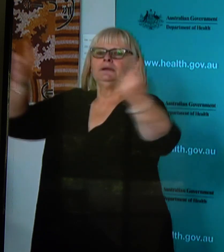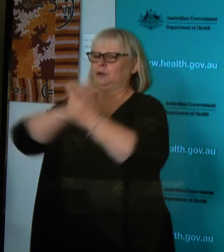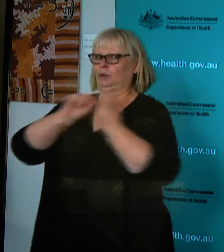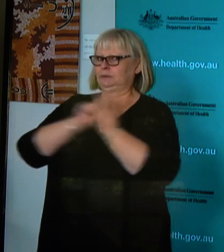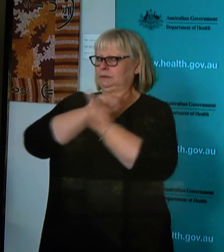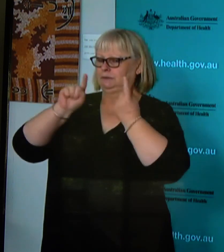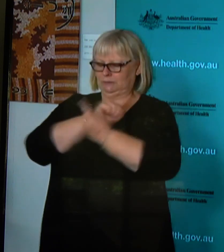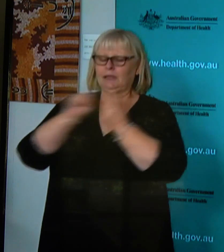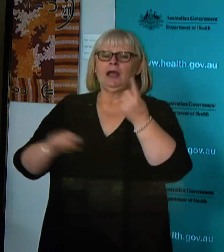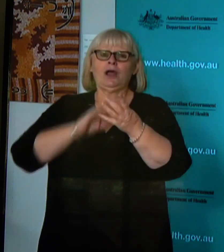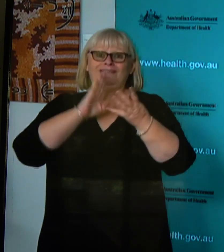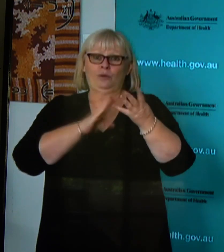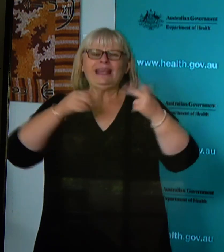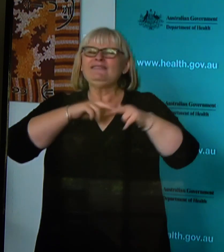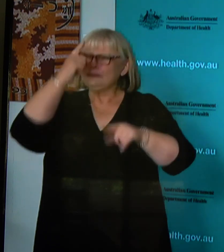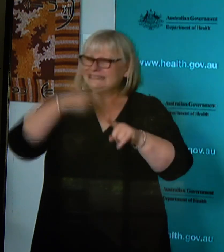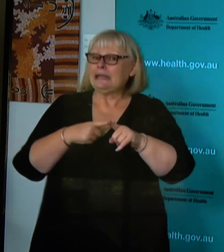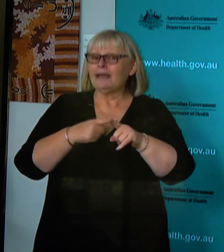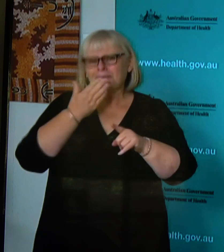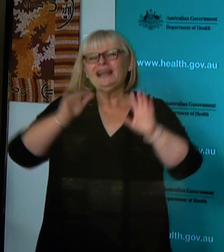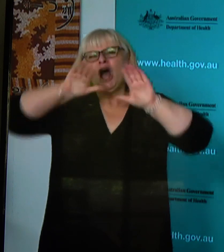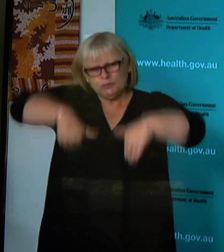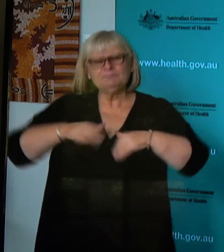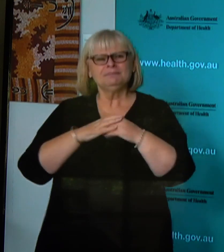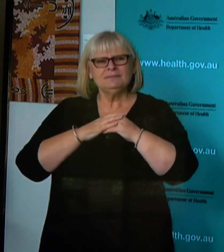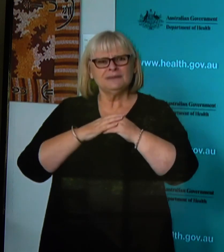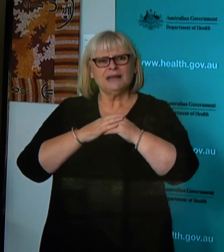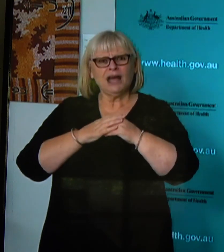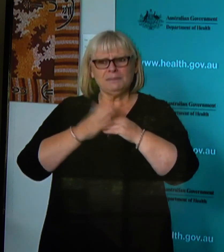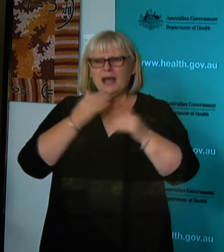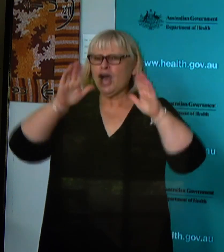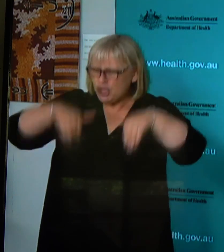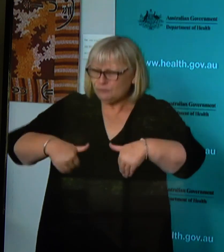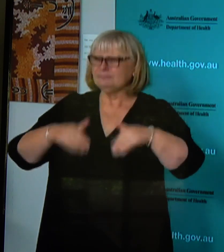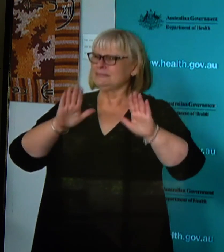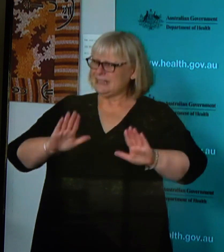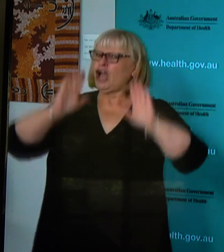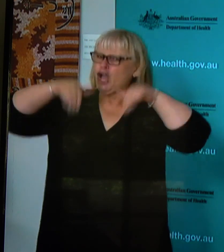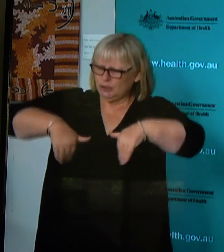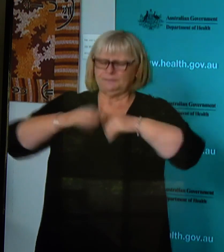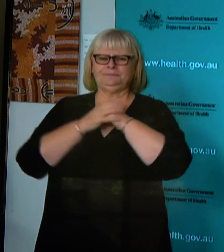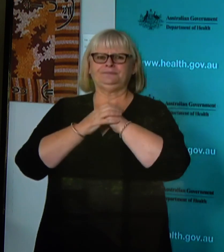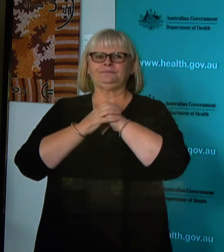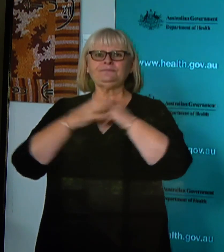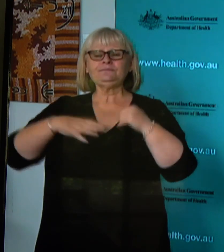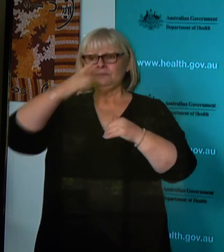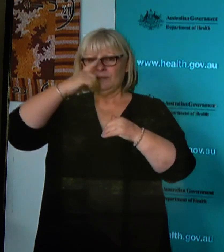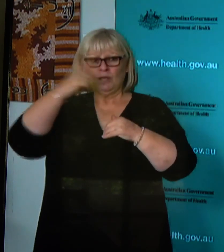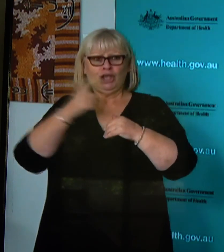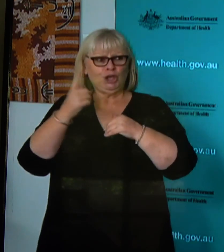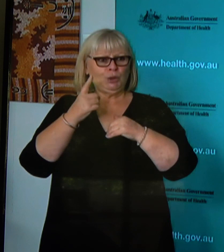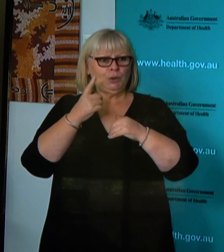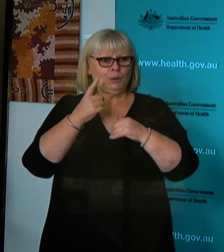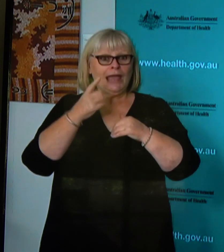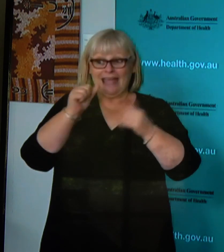And the fourth thing, if you are sick, stay at home. If you are sick, stay at home. We want people who are